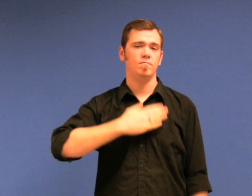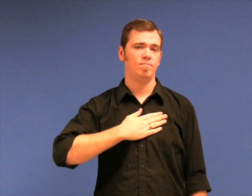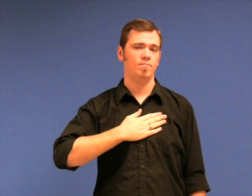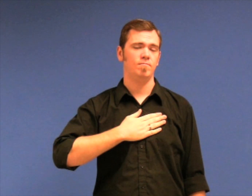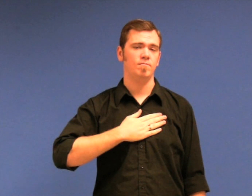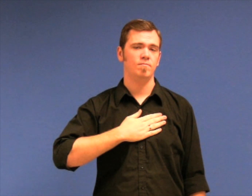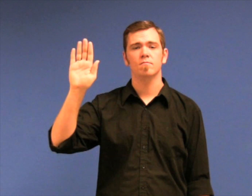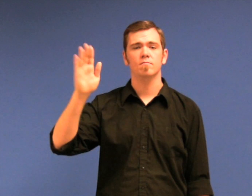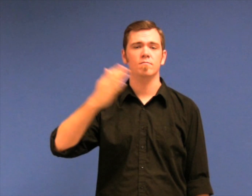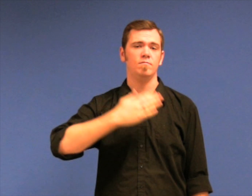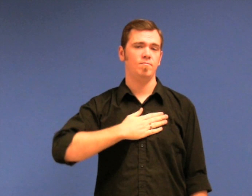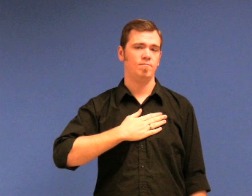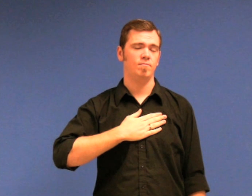My. My.